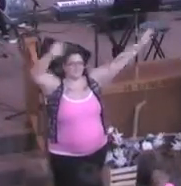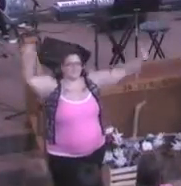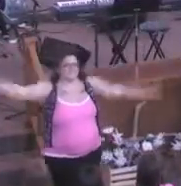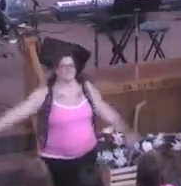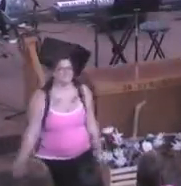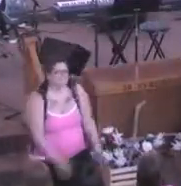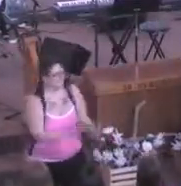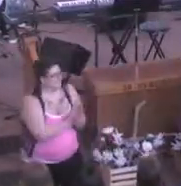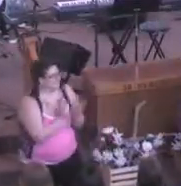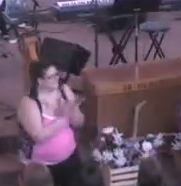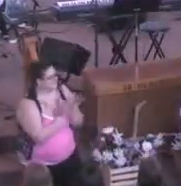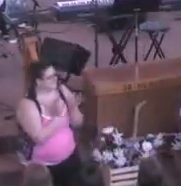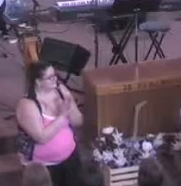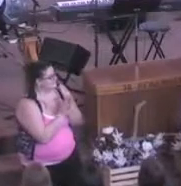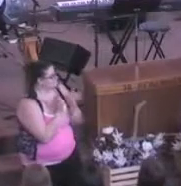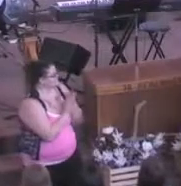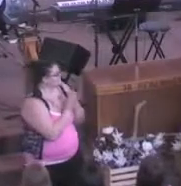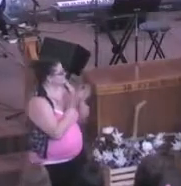clap. Woo.